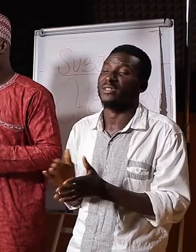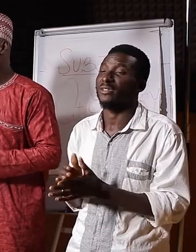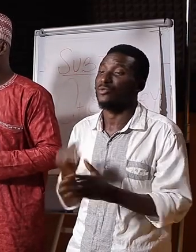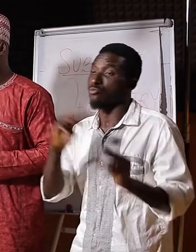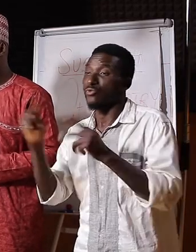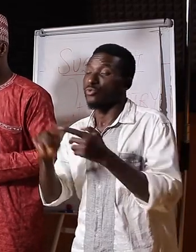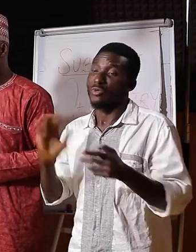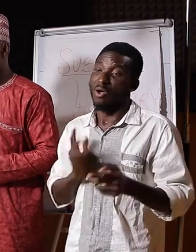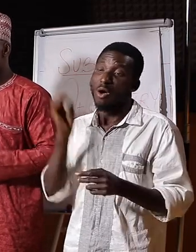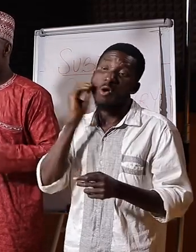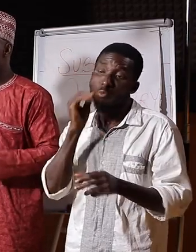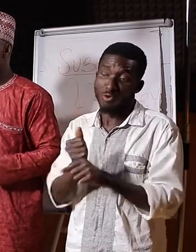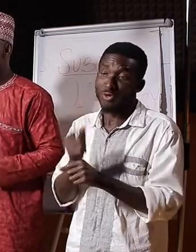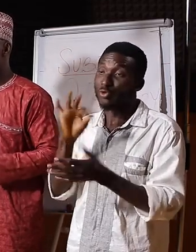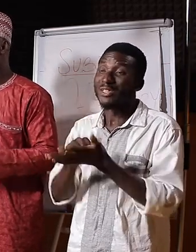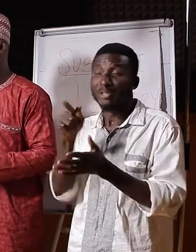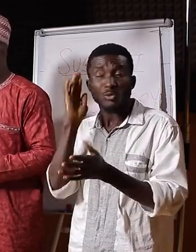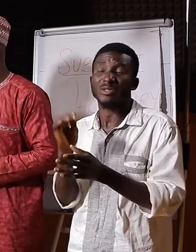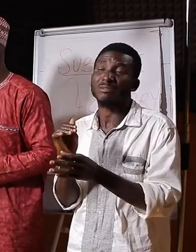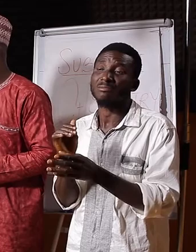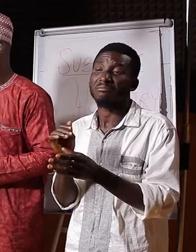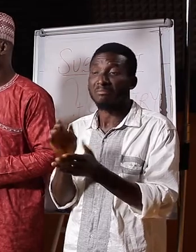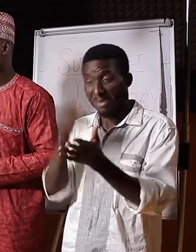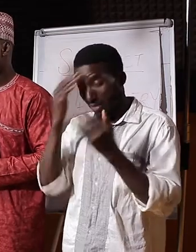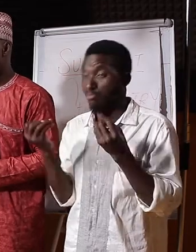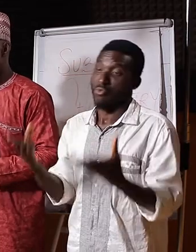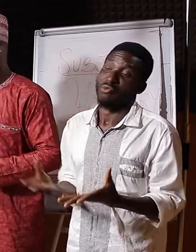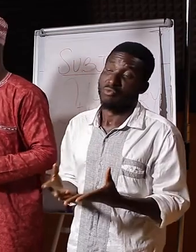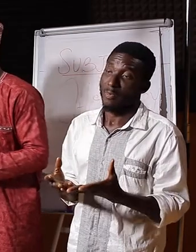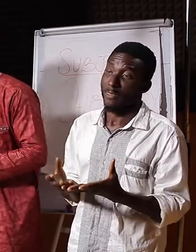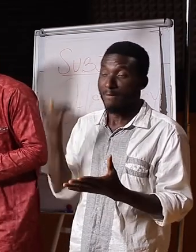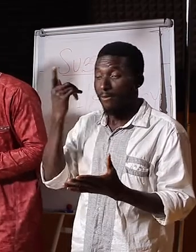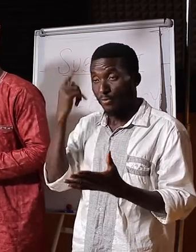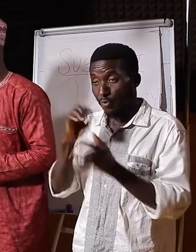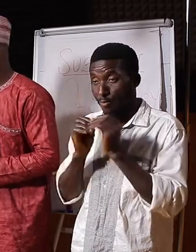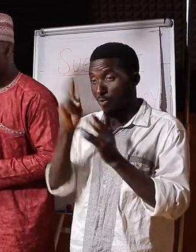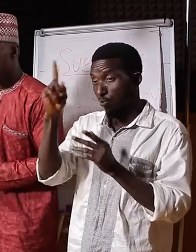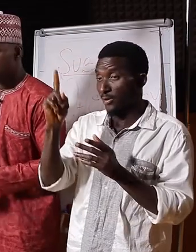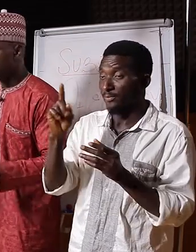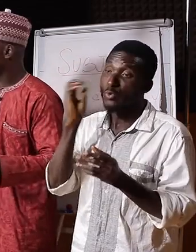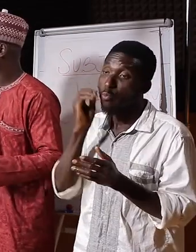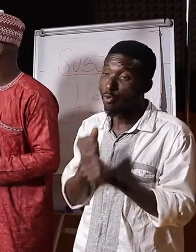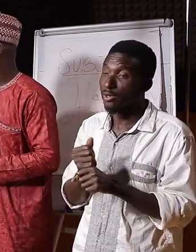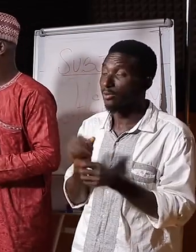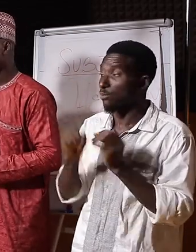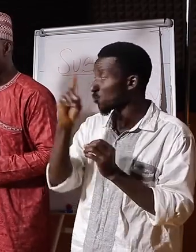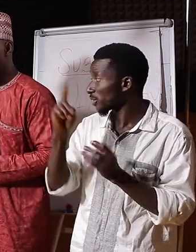into our assignment of the day to ascertain if learning has taken place. Assignment.